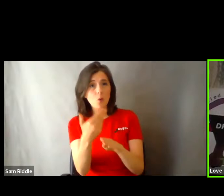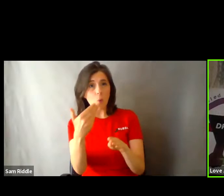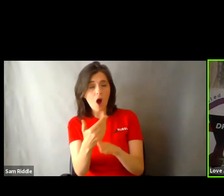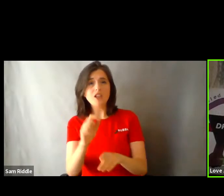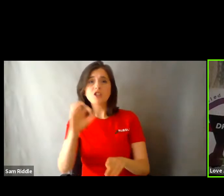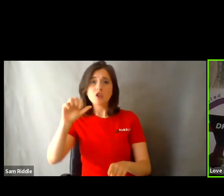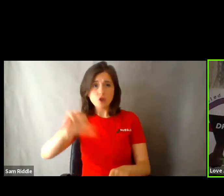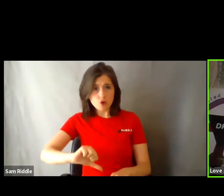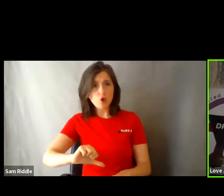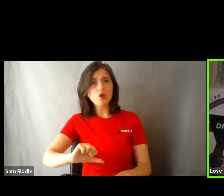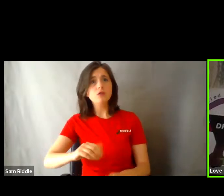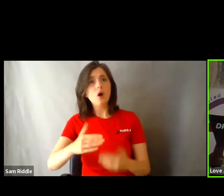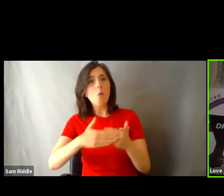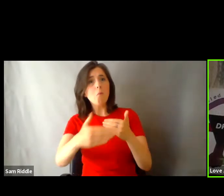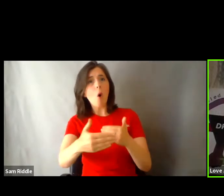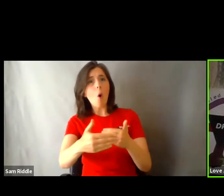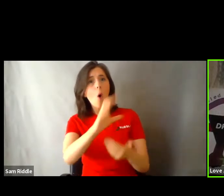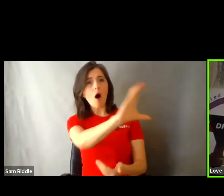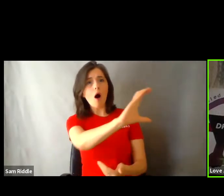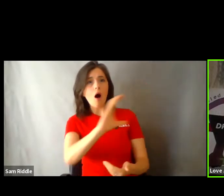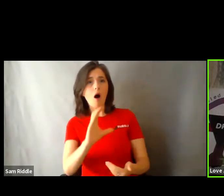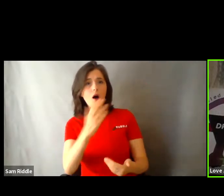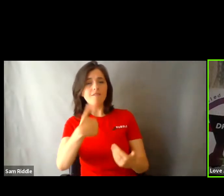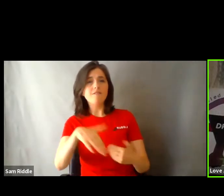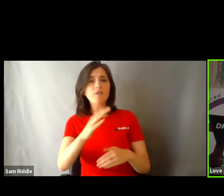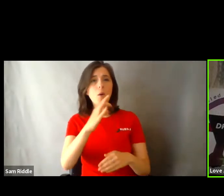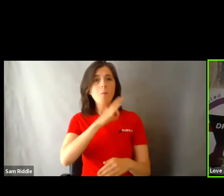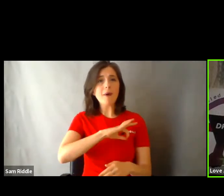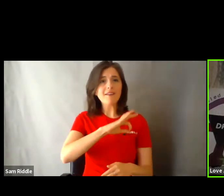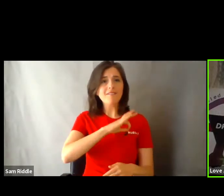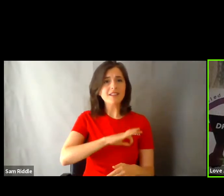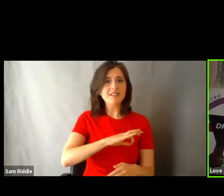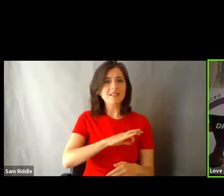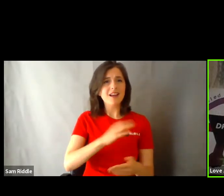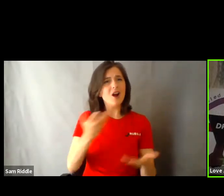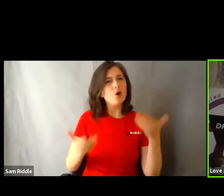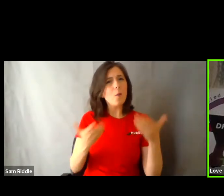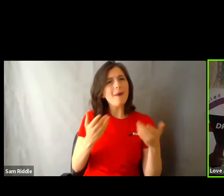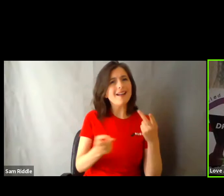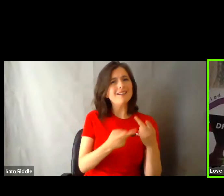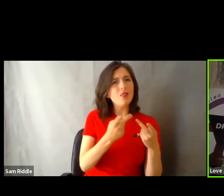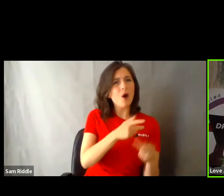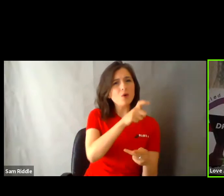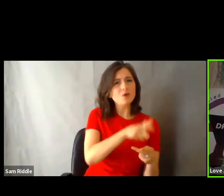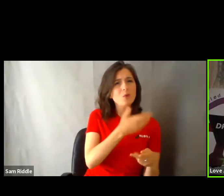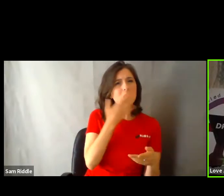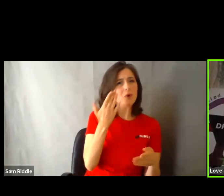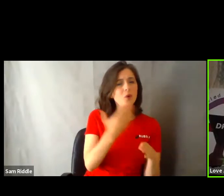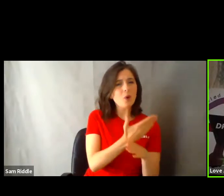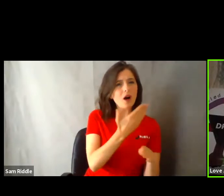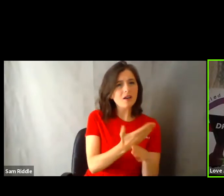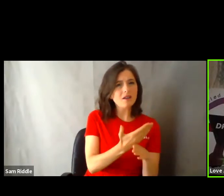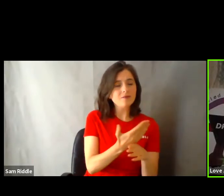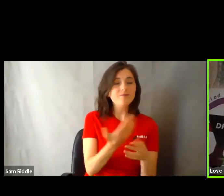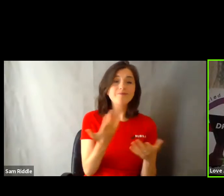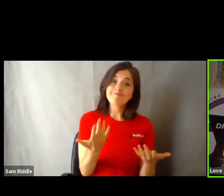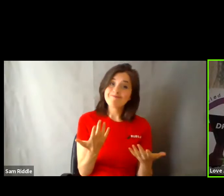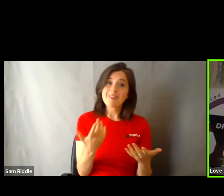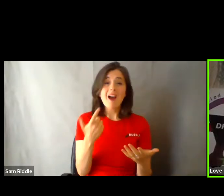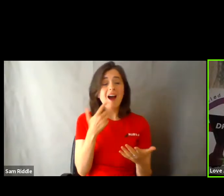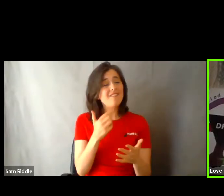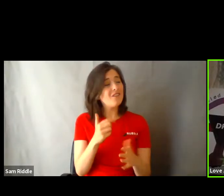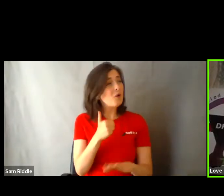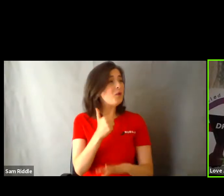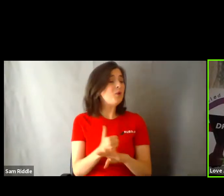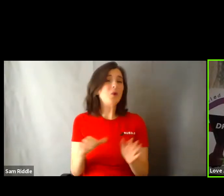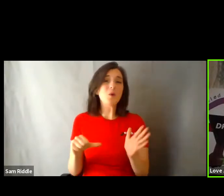security system than those who don't. The fundamental problems with universal credit, highlighted in 2018